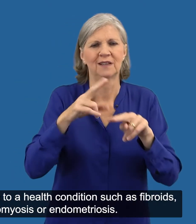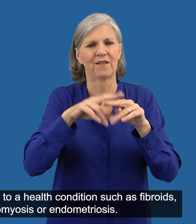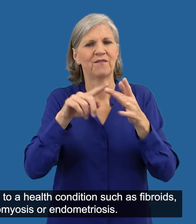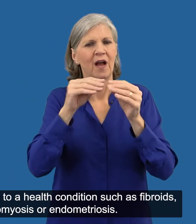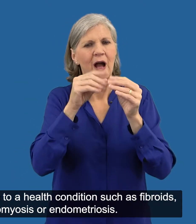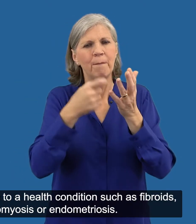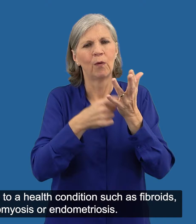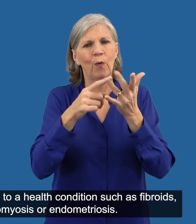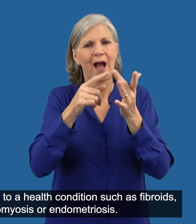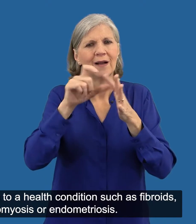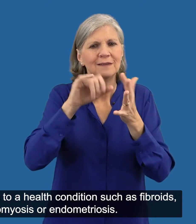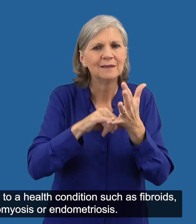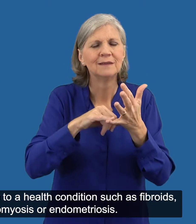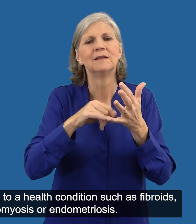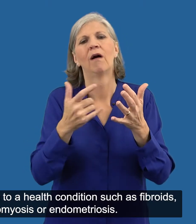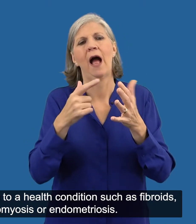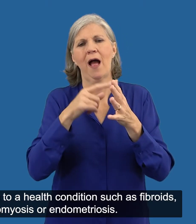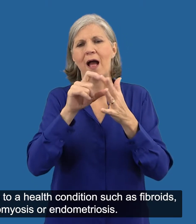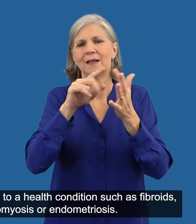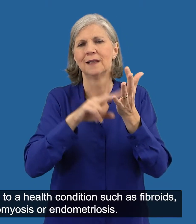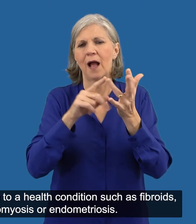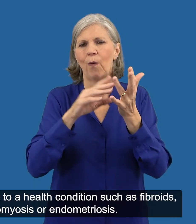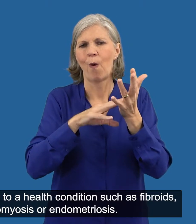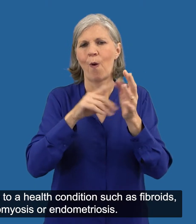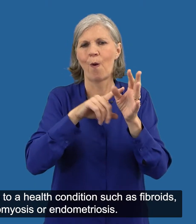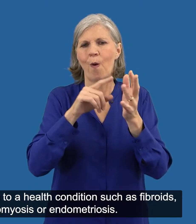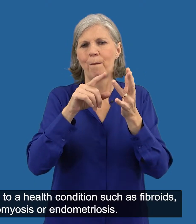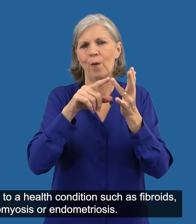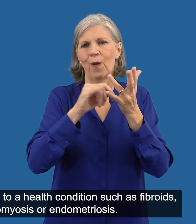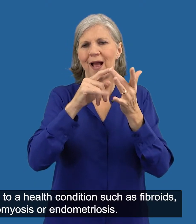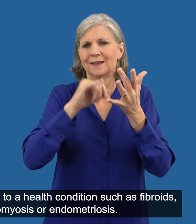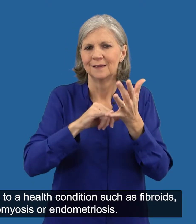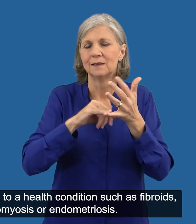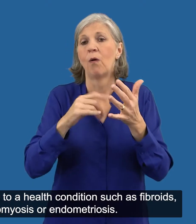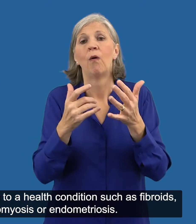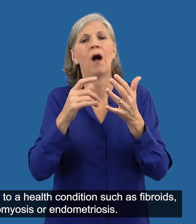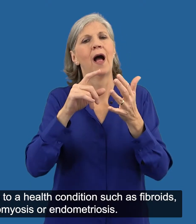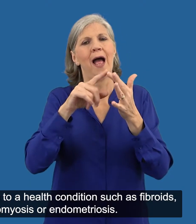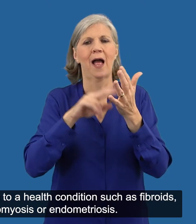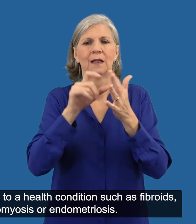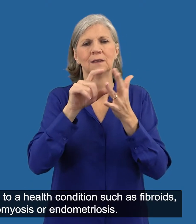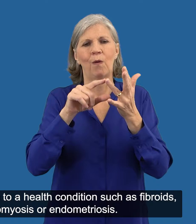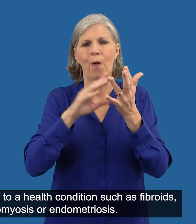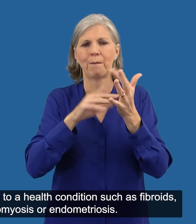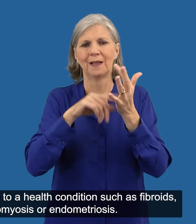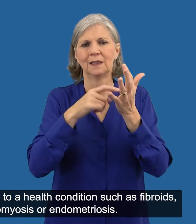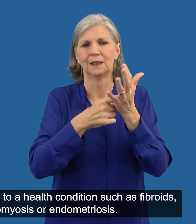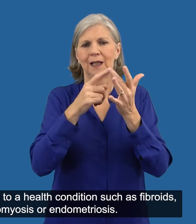For others, it's due to a health condition, such as fibroids, adenomyosis, or endometriosis.